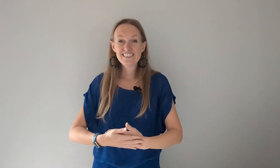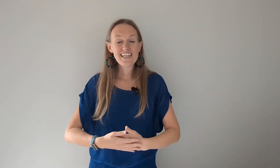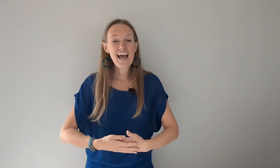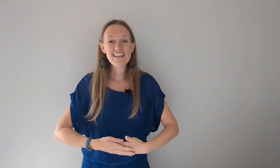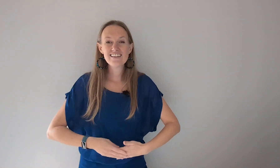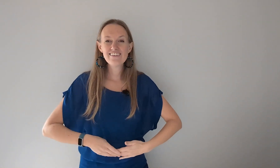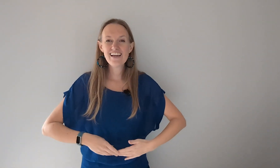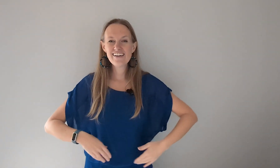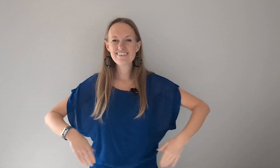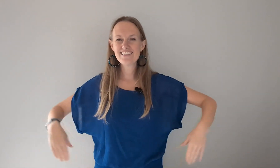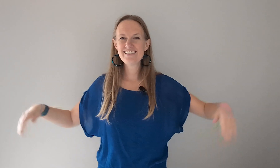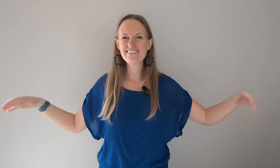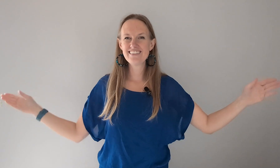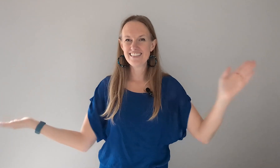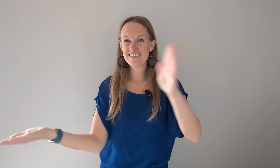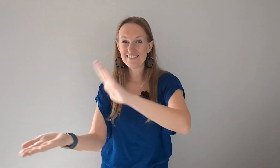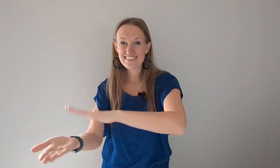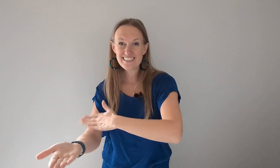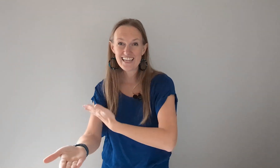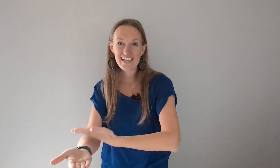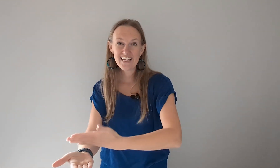Sing hallelujah, Christ is risen. So sing